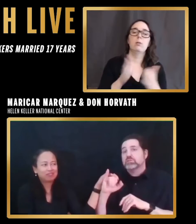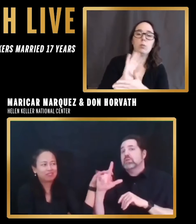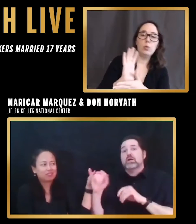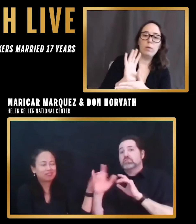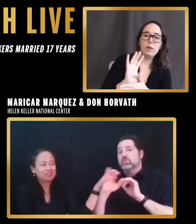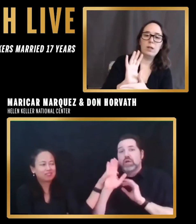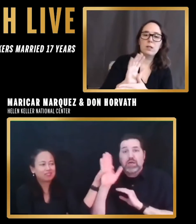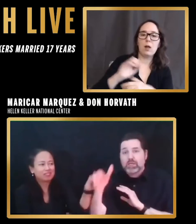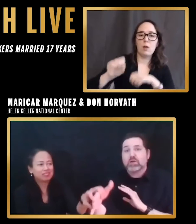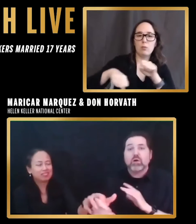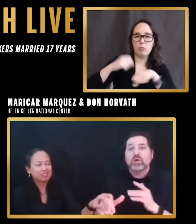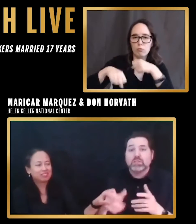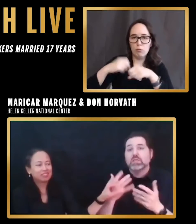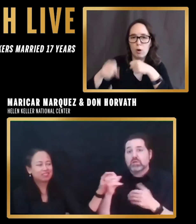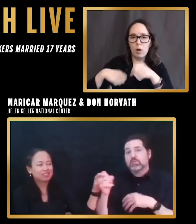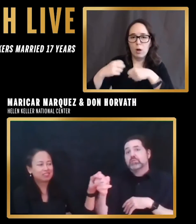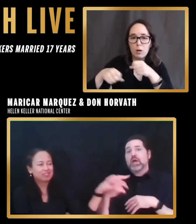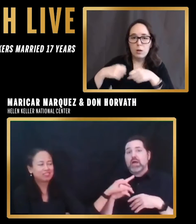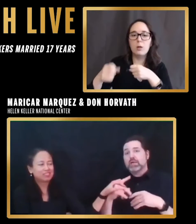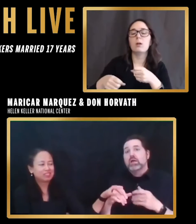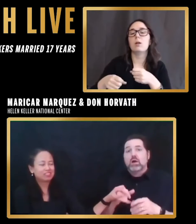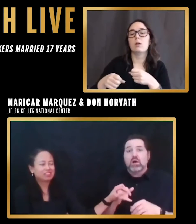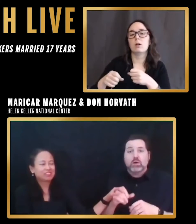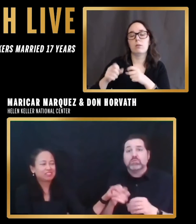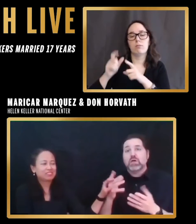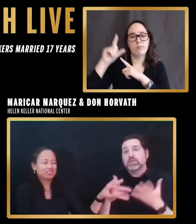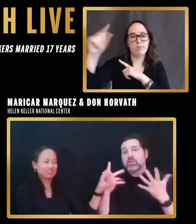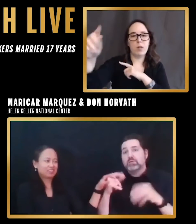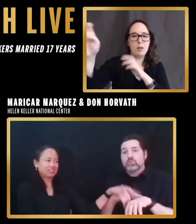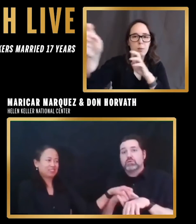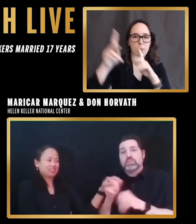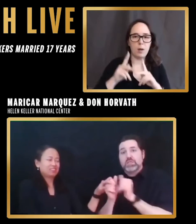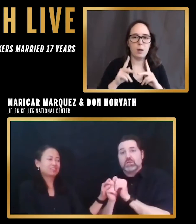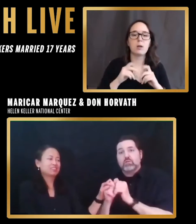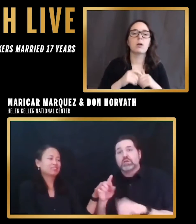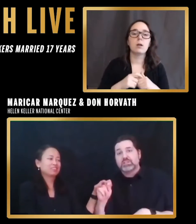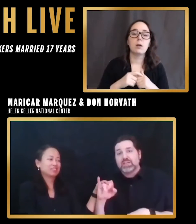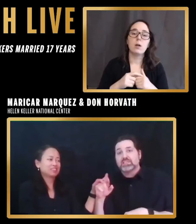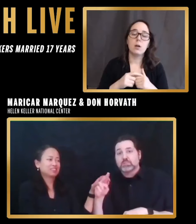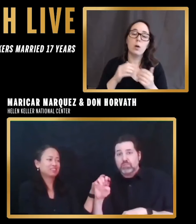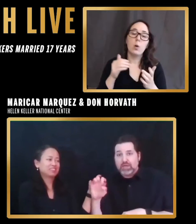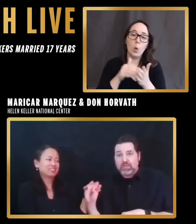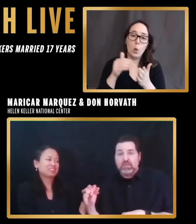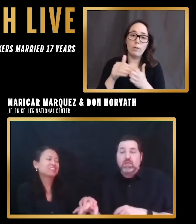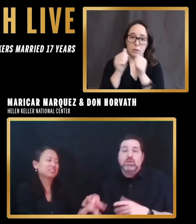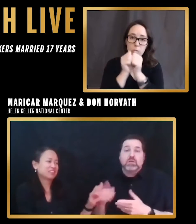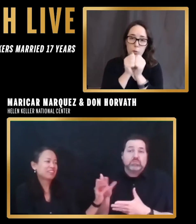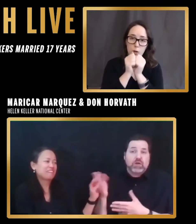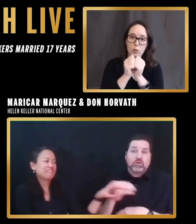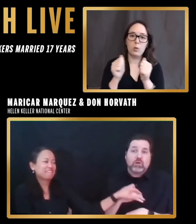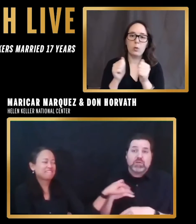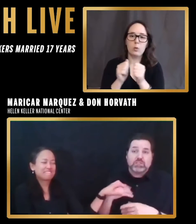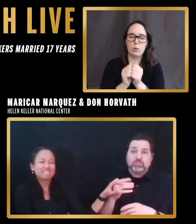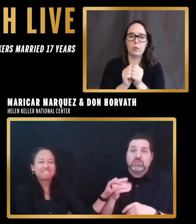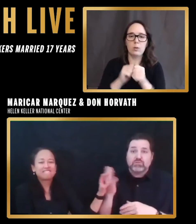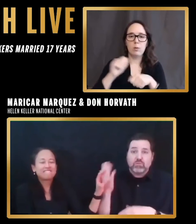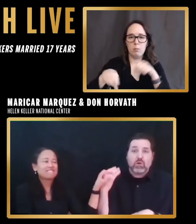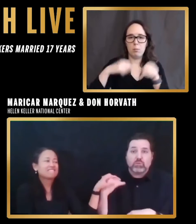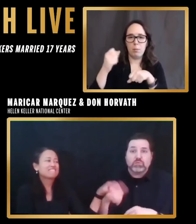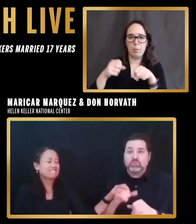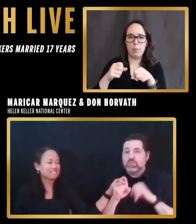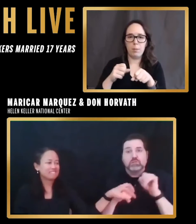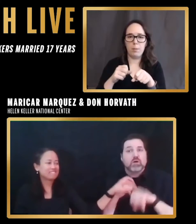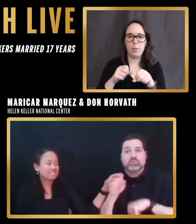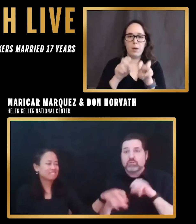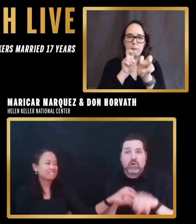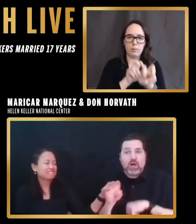miles and miles away, and then coming back. A lot of times we're together on a tandem bike. As Maricar mentioned before,